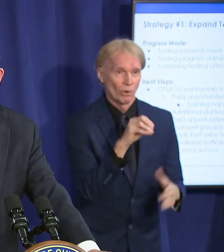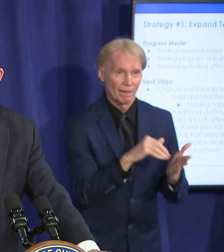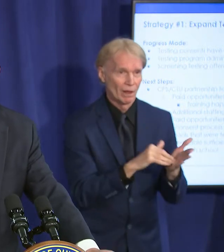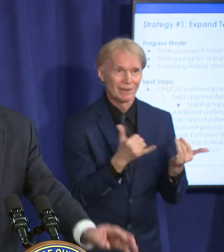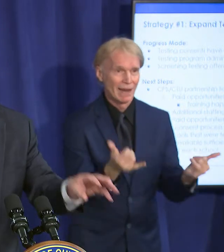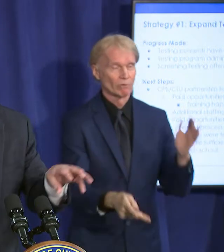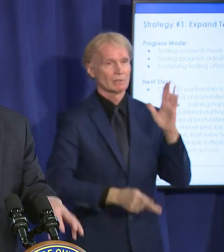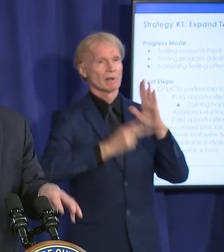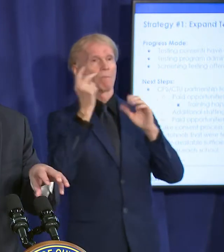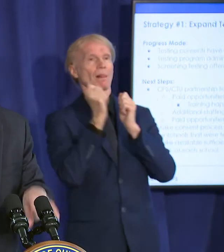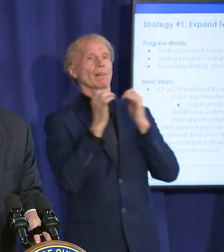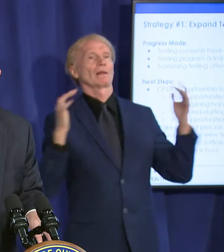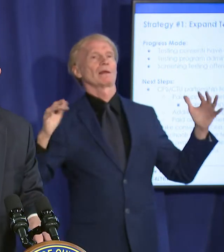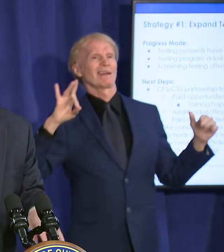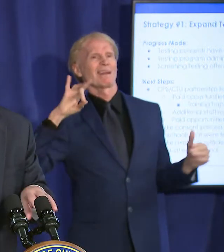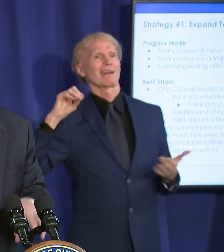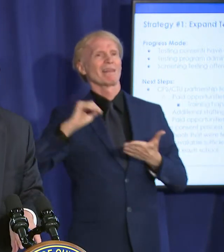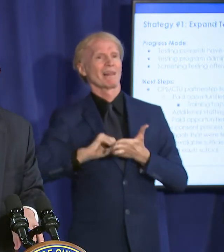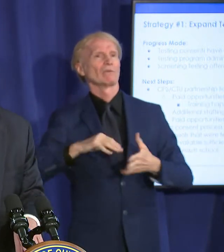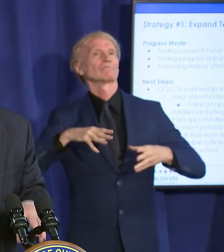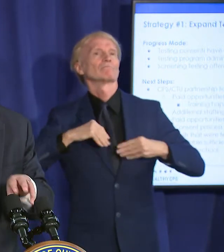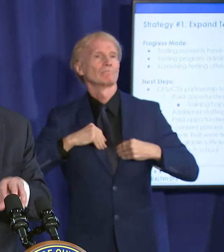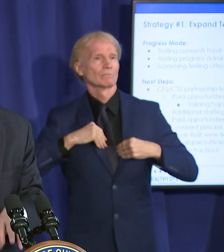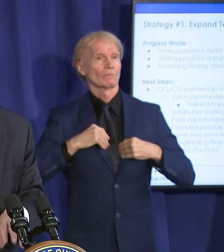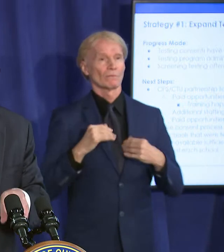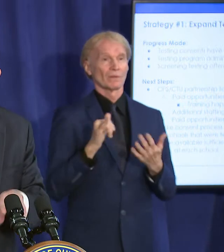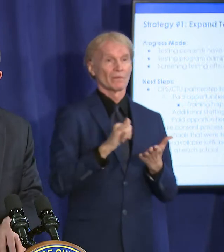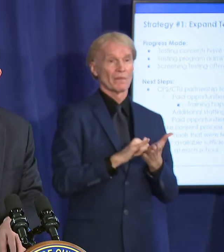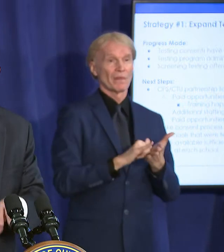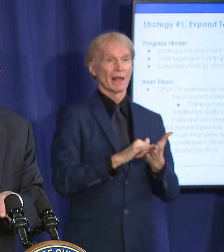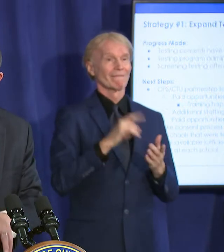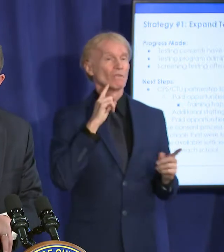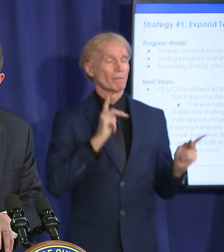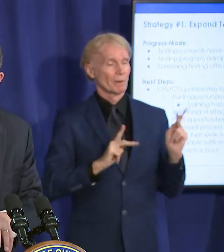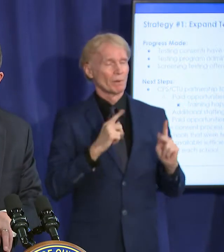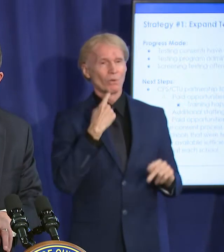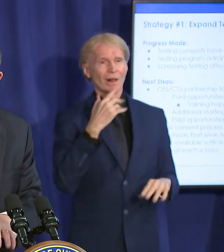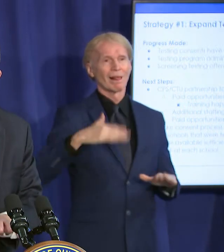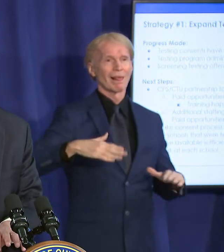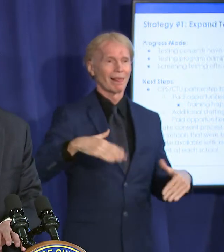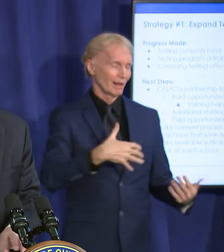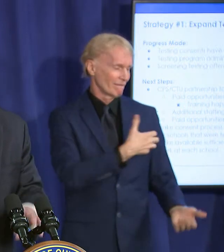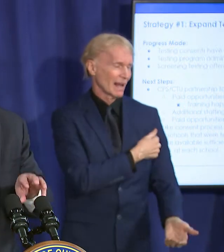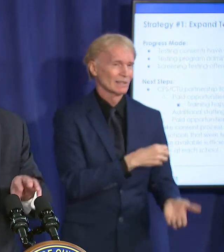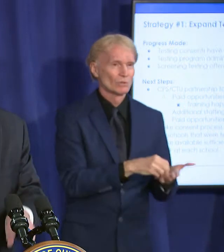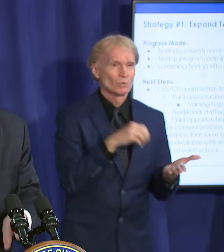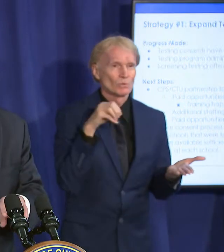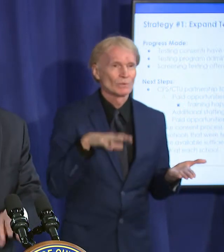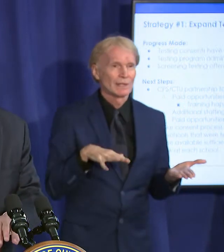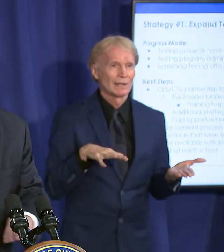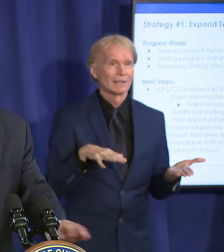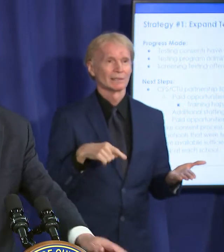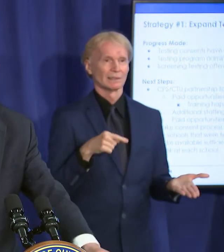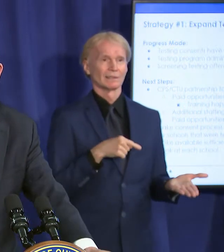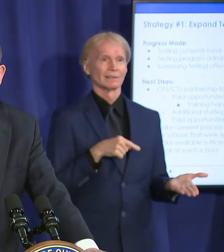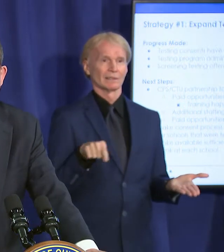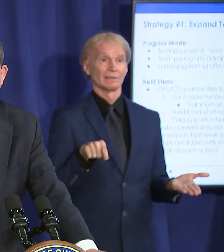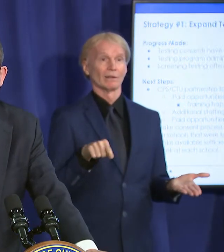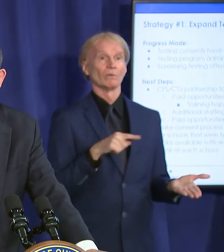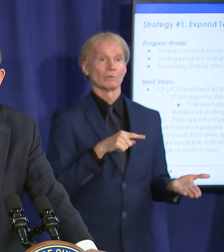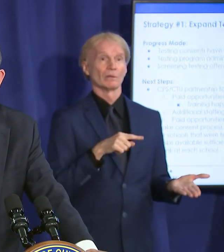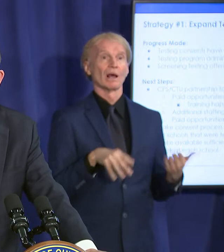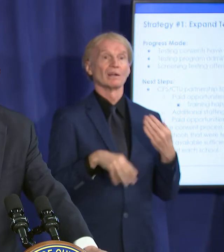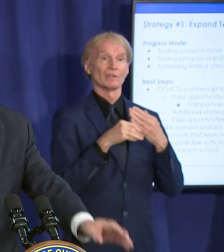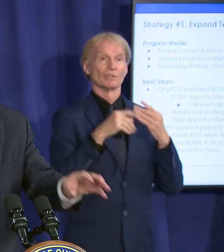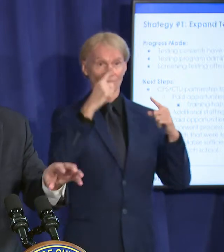80,000. The vast majority of that increase has been unvaccinated students. So repeating that, the vast majority of those